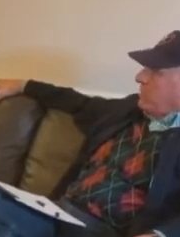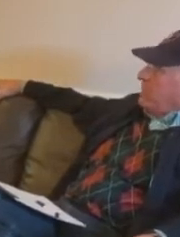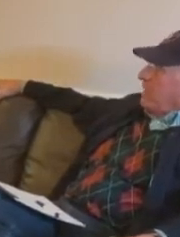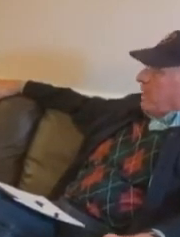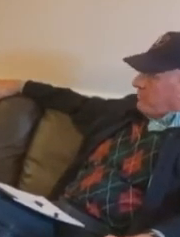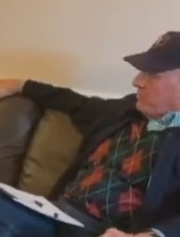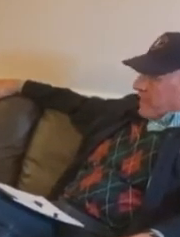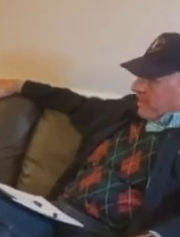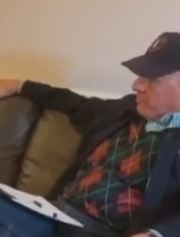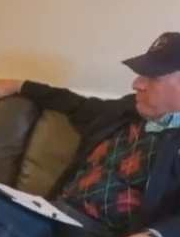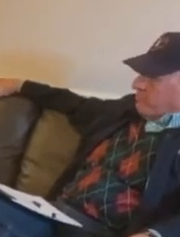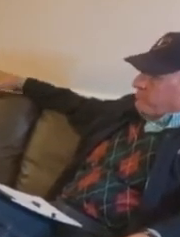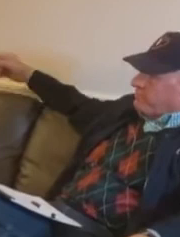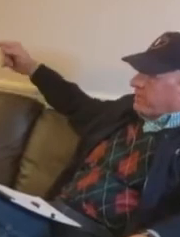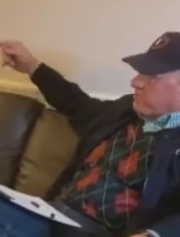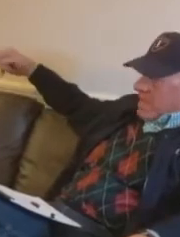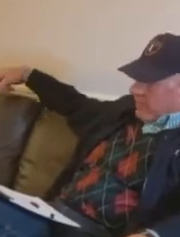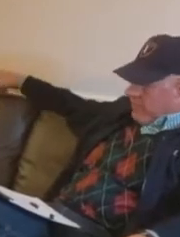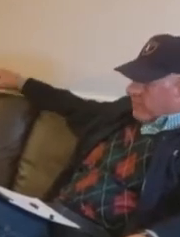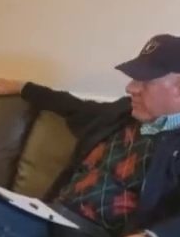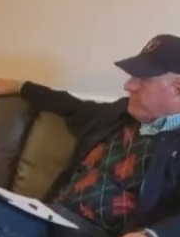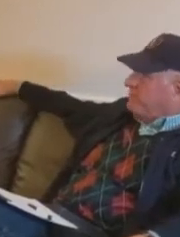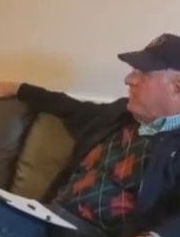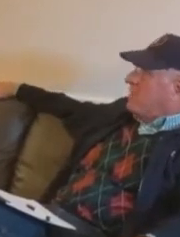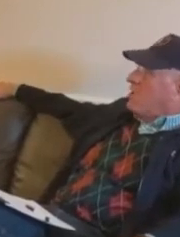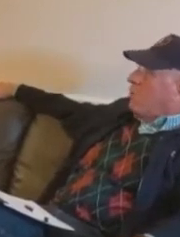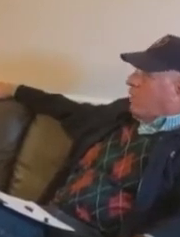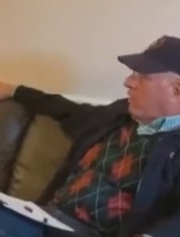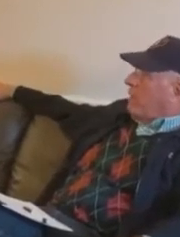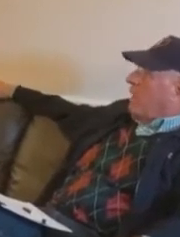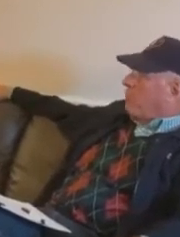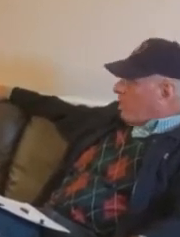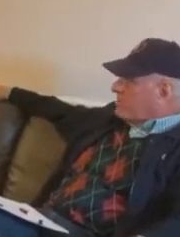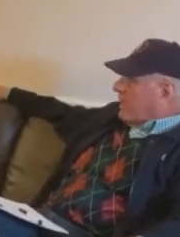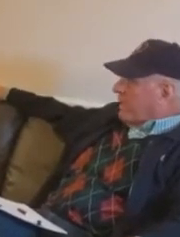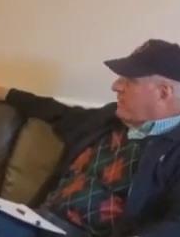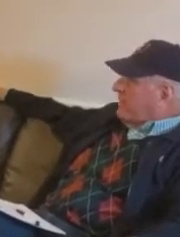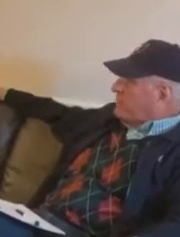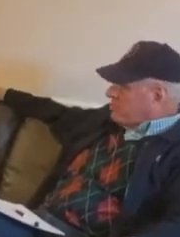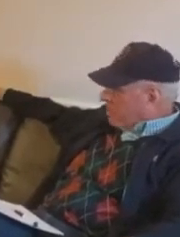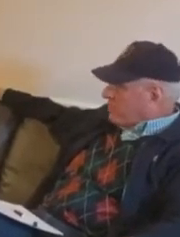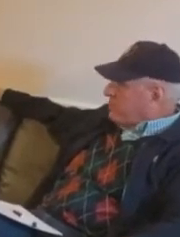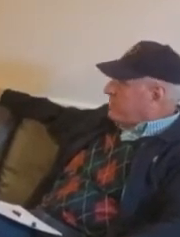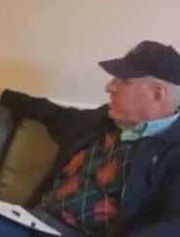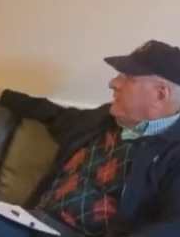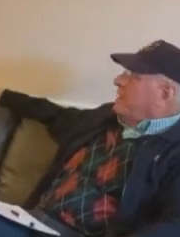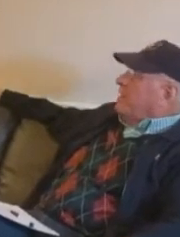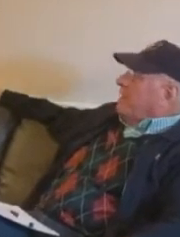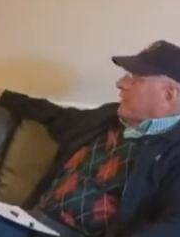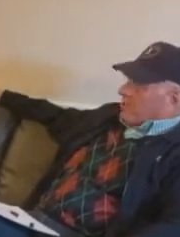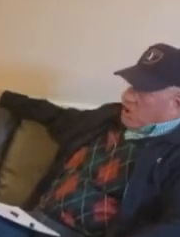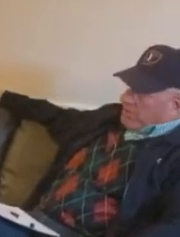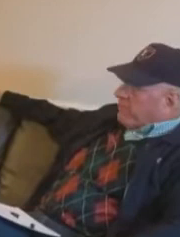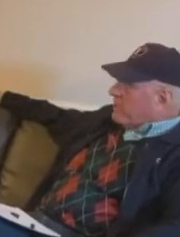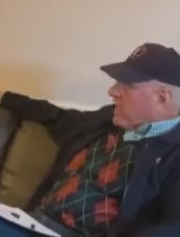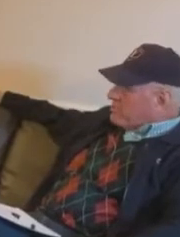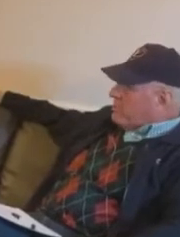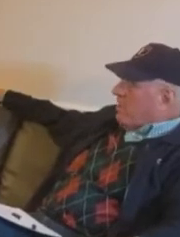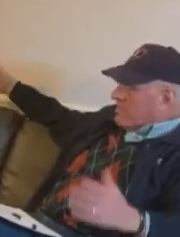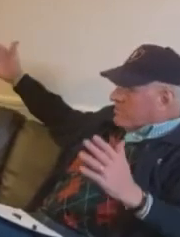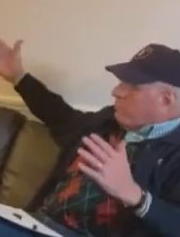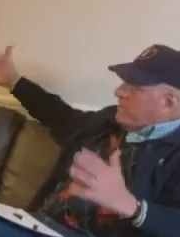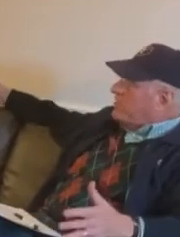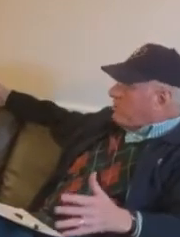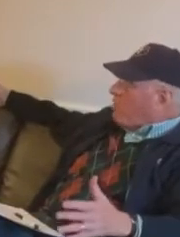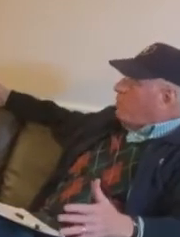going to build 100 houses in South Africa where apartheid had started. And I called my friend